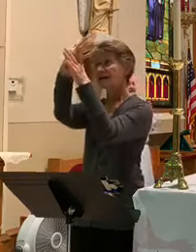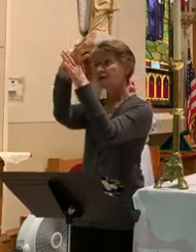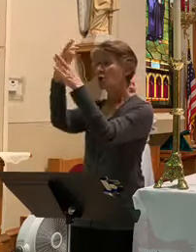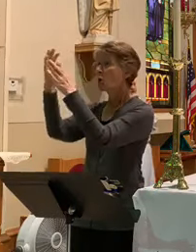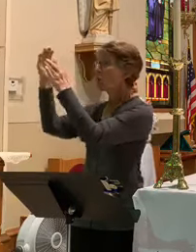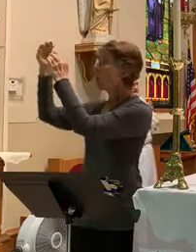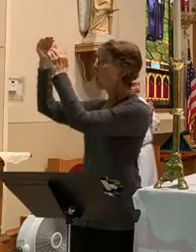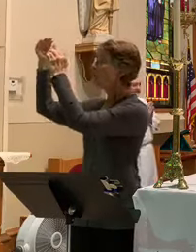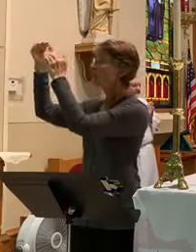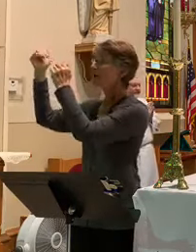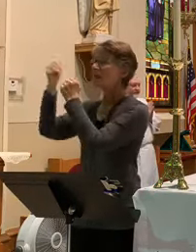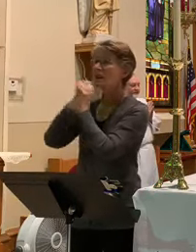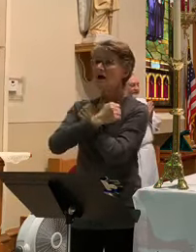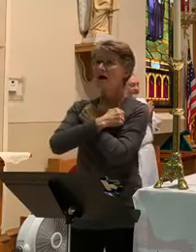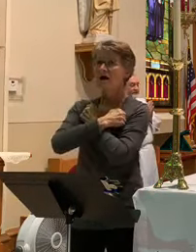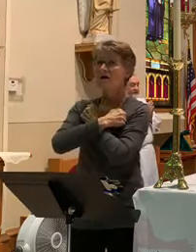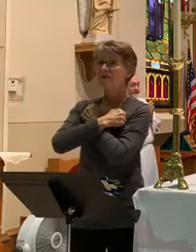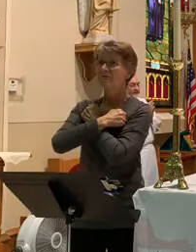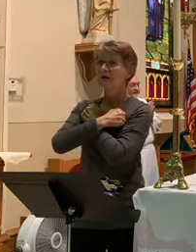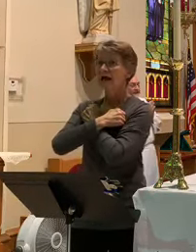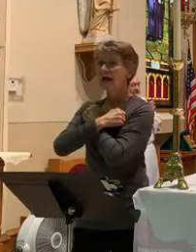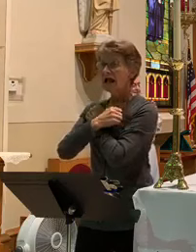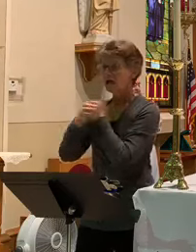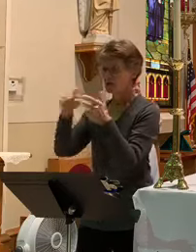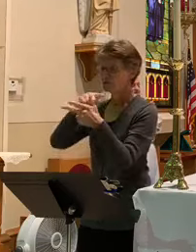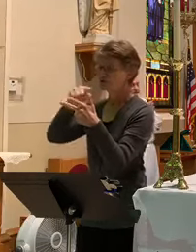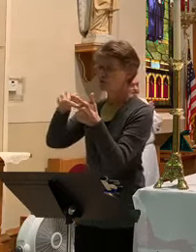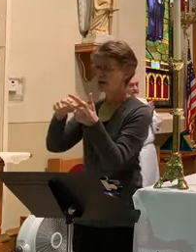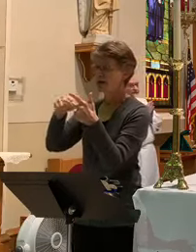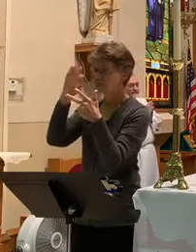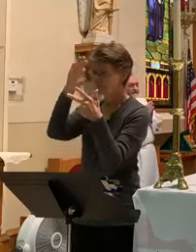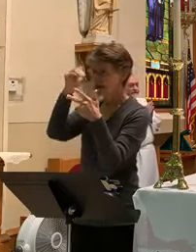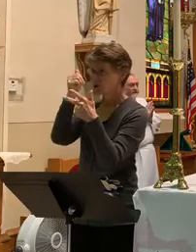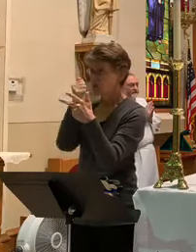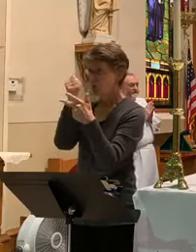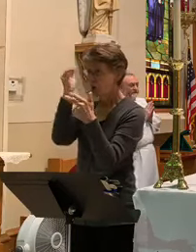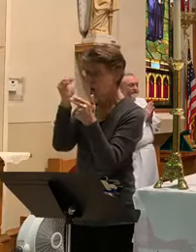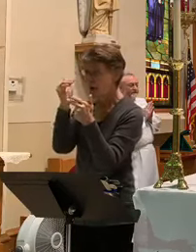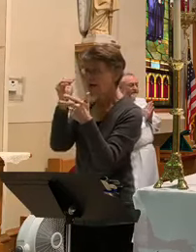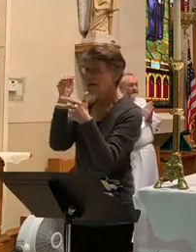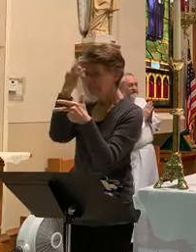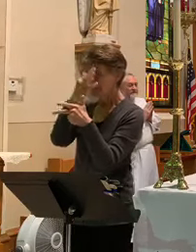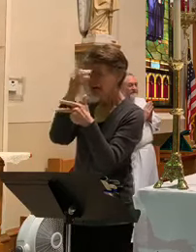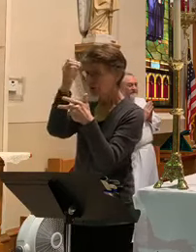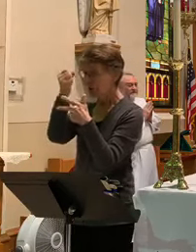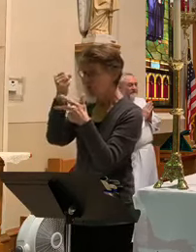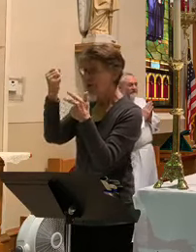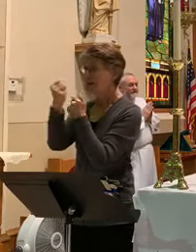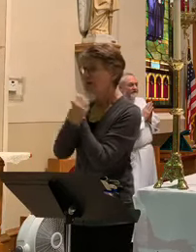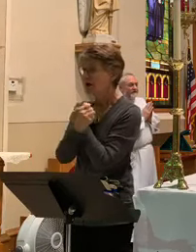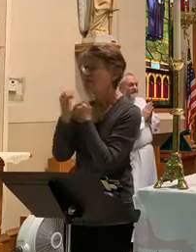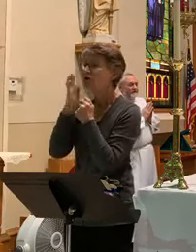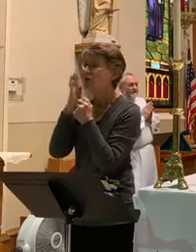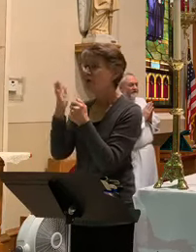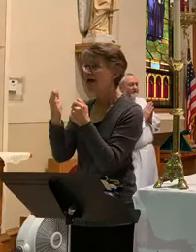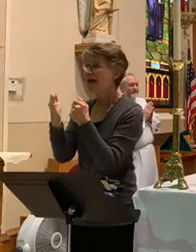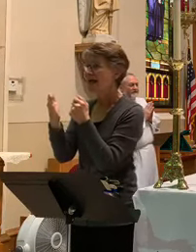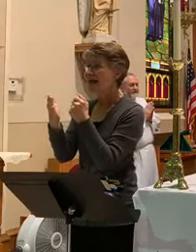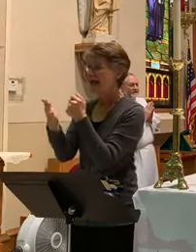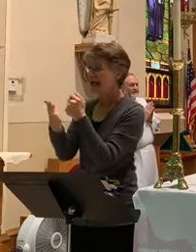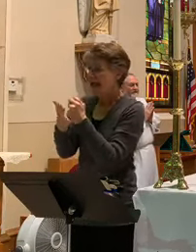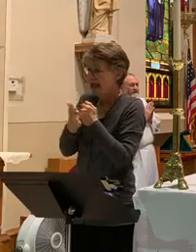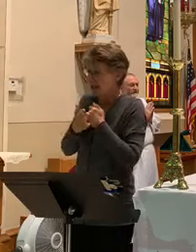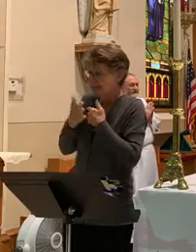to strengthen us in the struggles that we have in our own lives, that we have, or that we have with others. And so let's